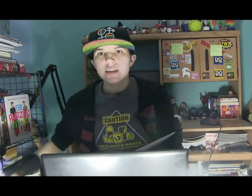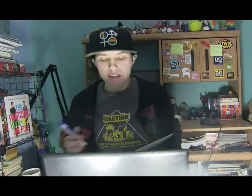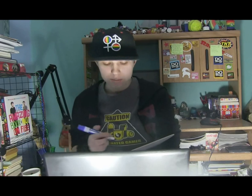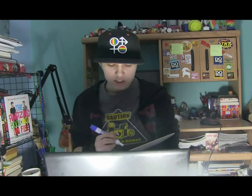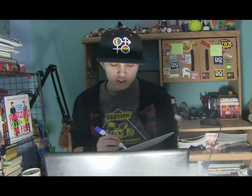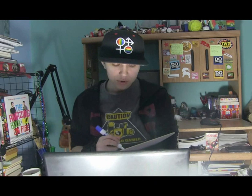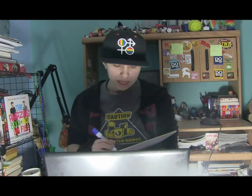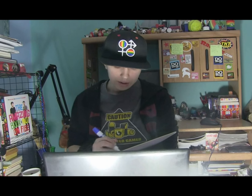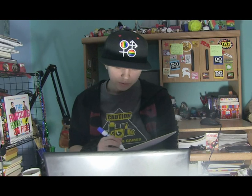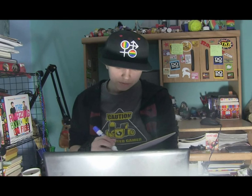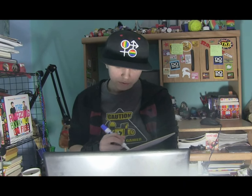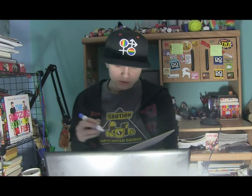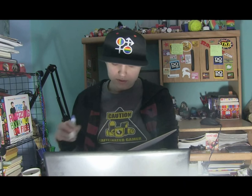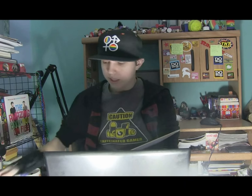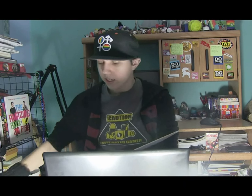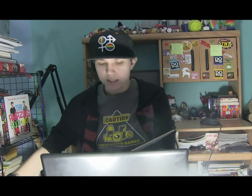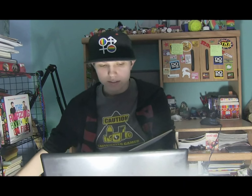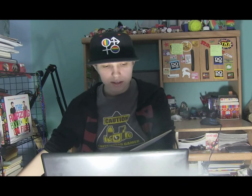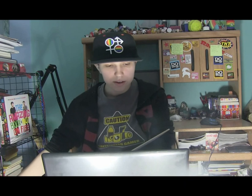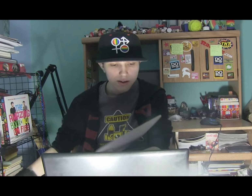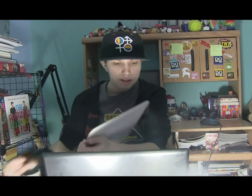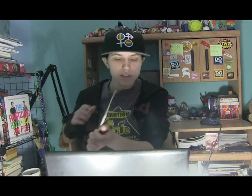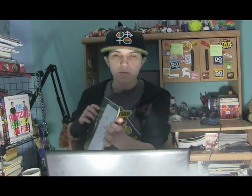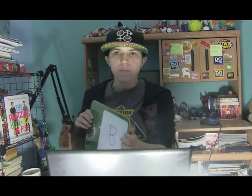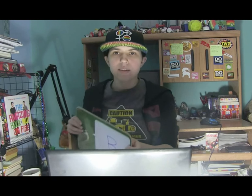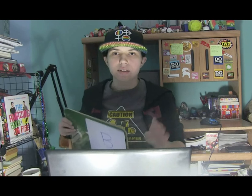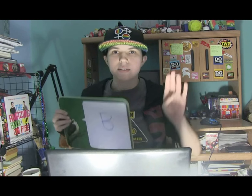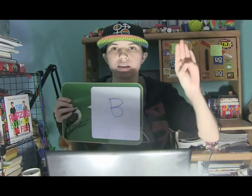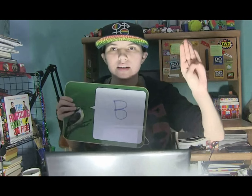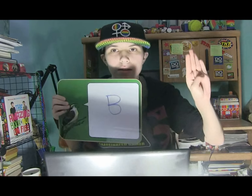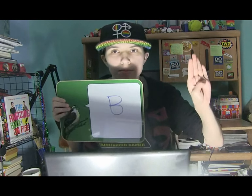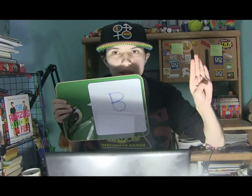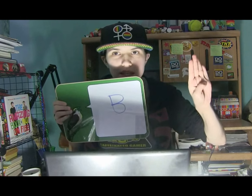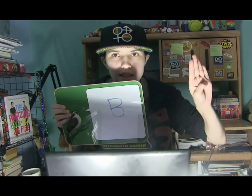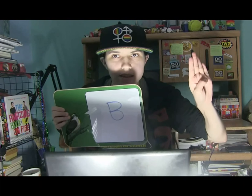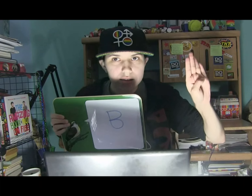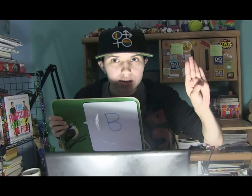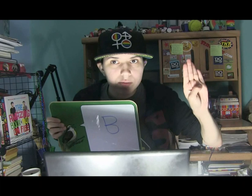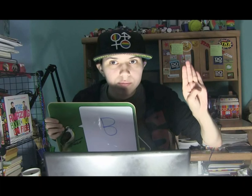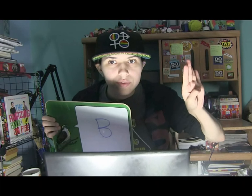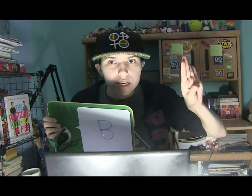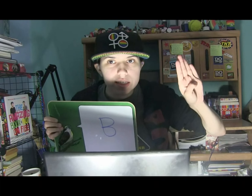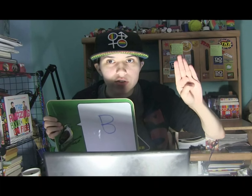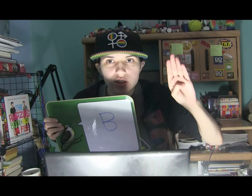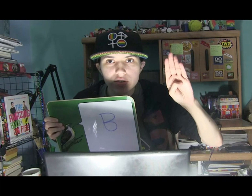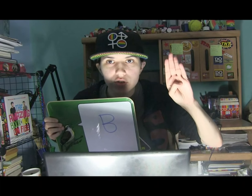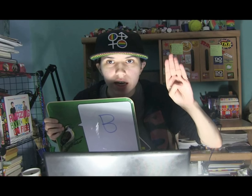Yes, I'm teaching you the alphabet first because, the basics. B. It is just your